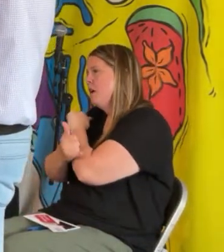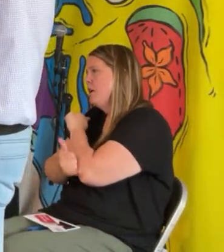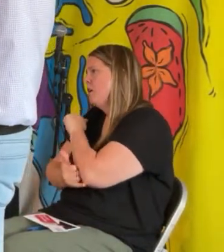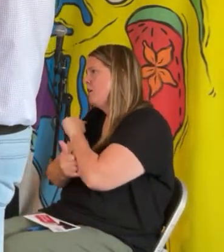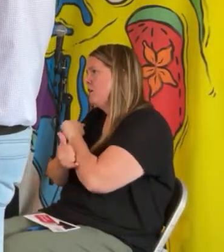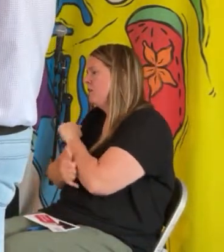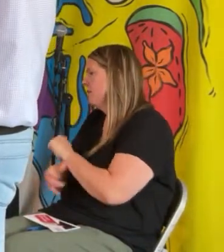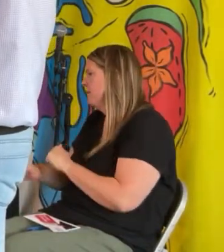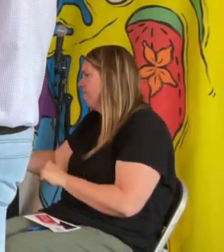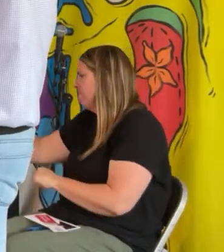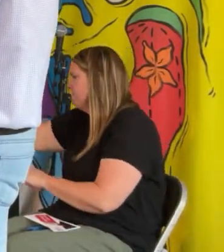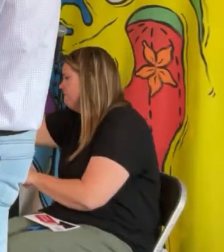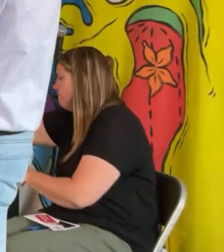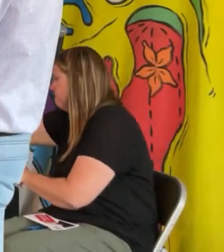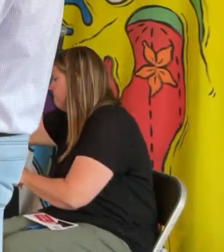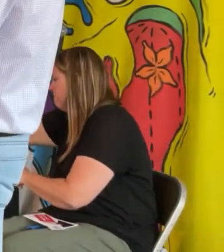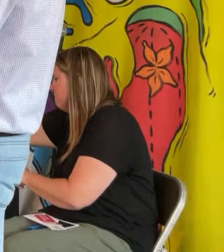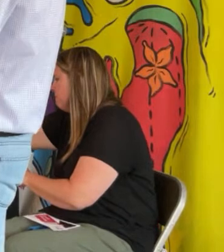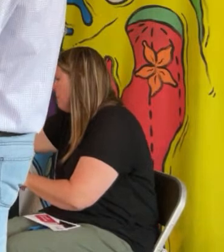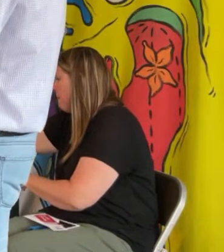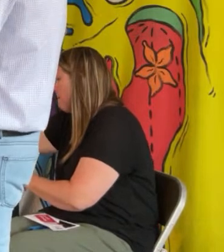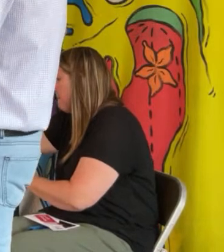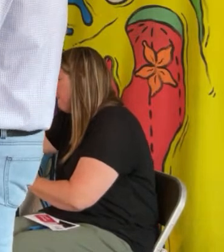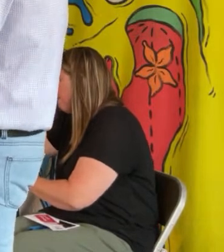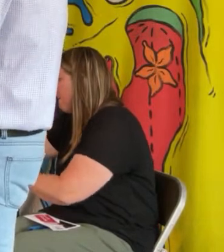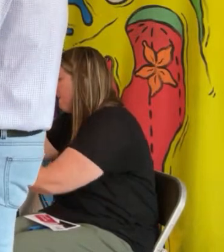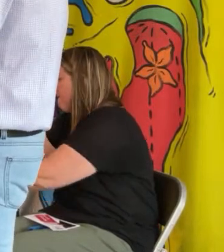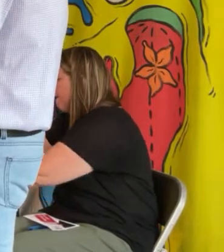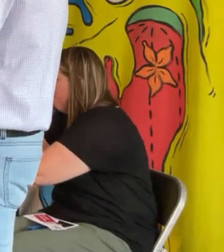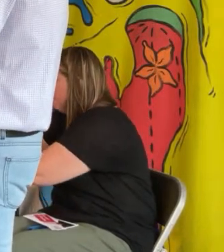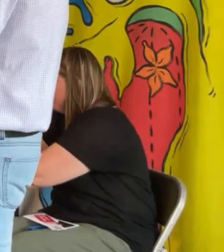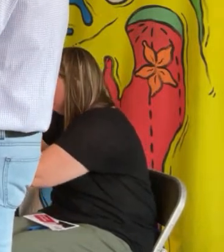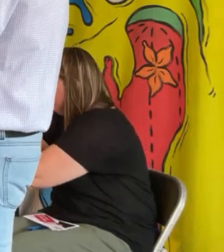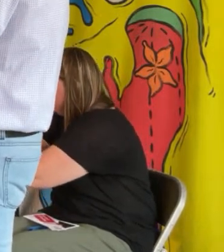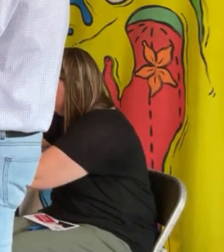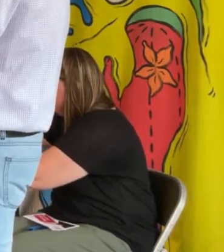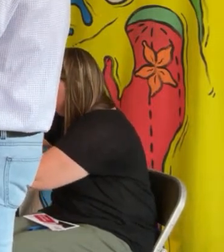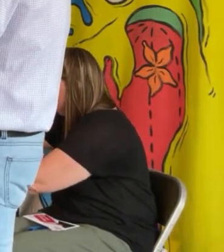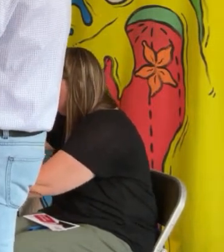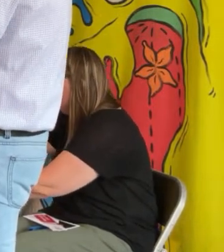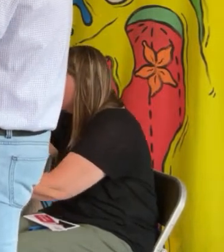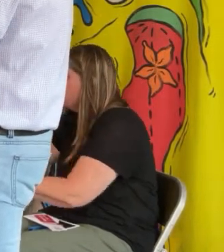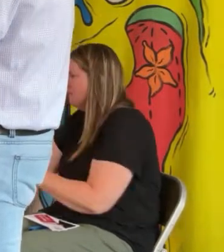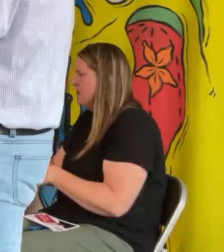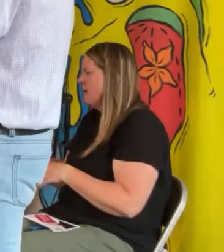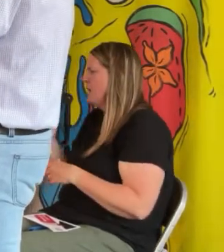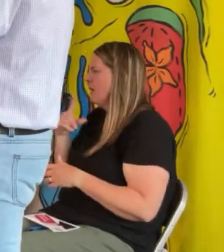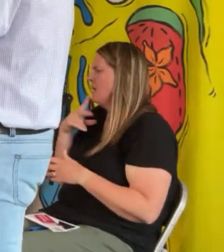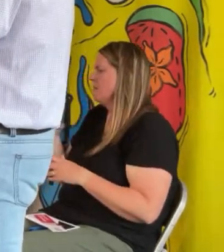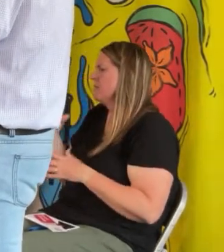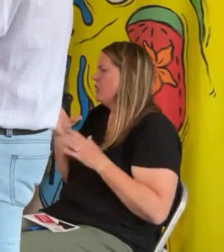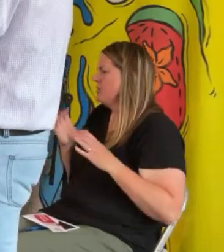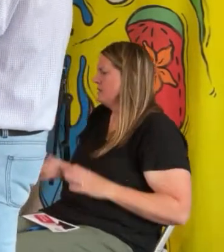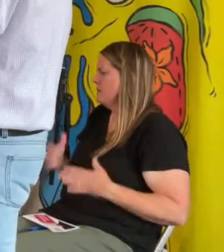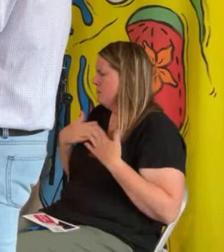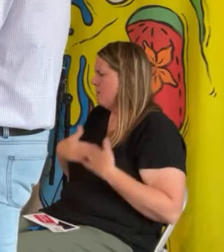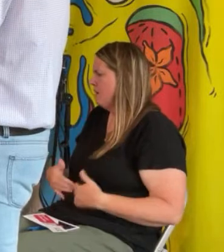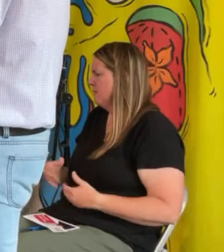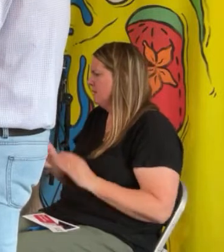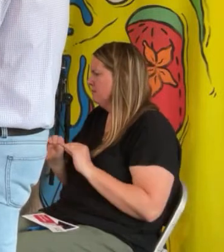our citizens' bodies effortlessly, the way the president's